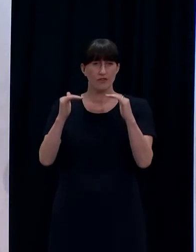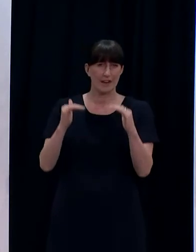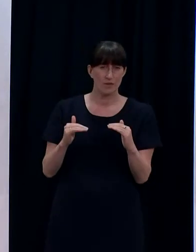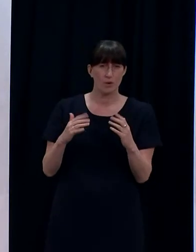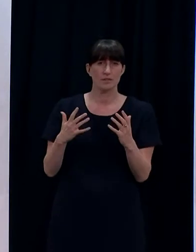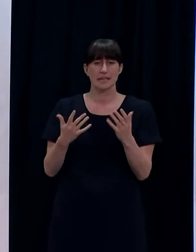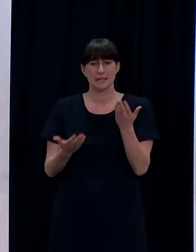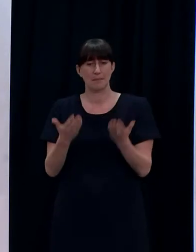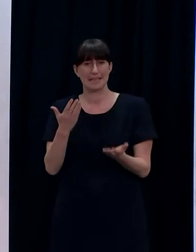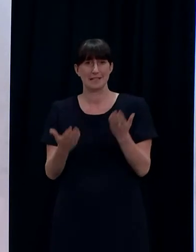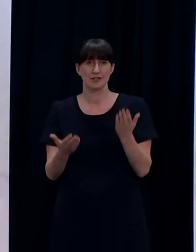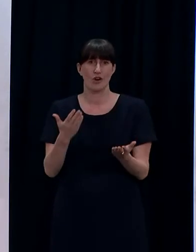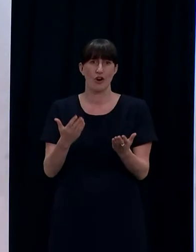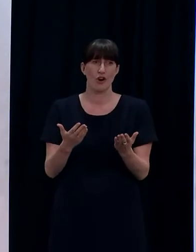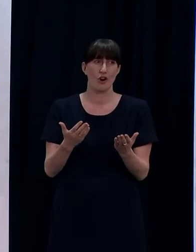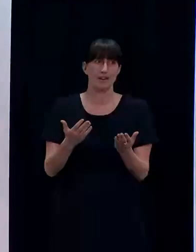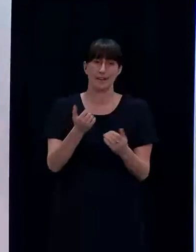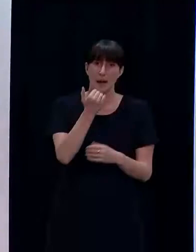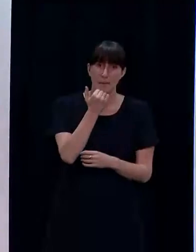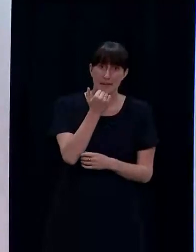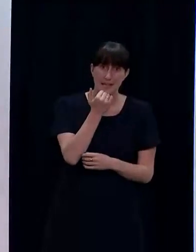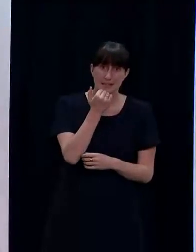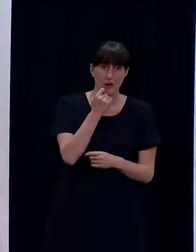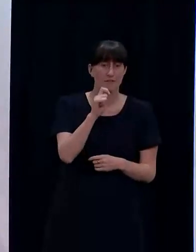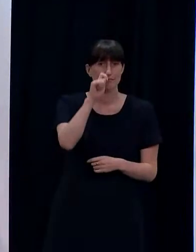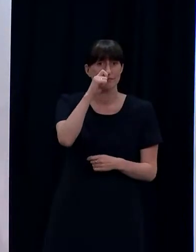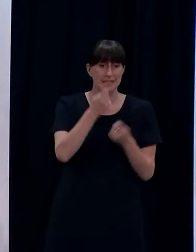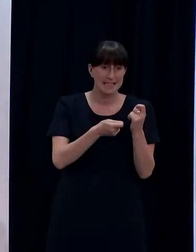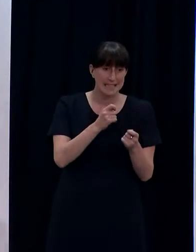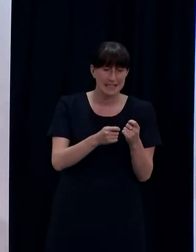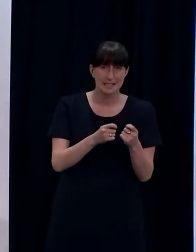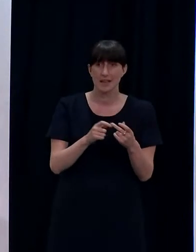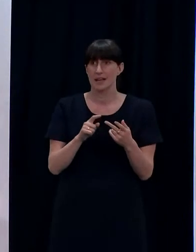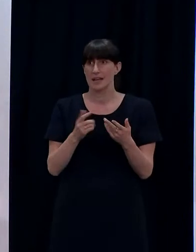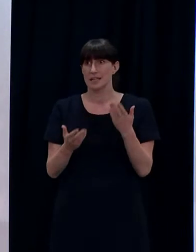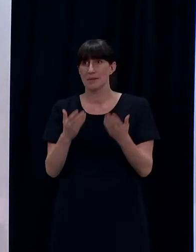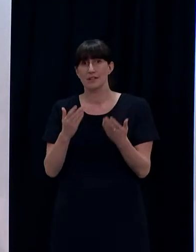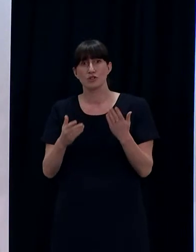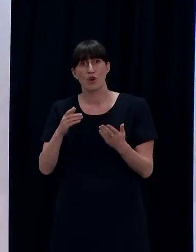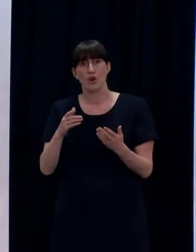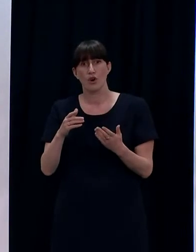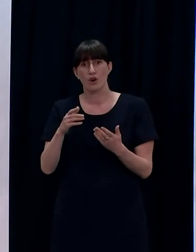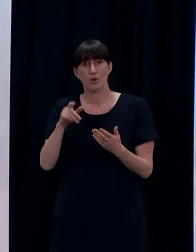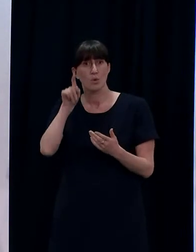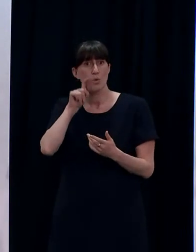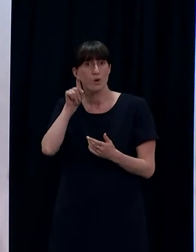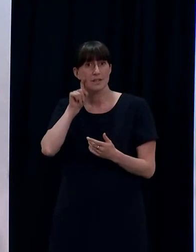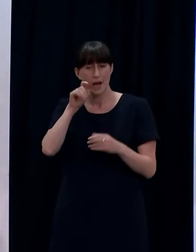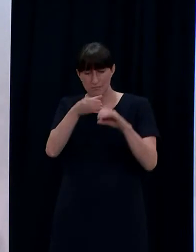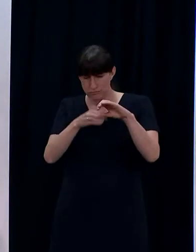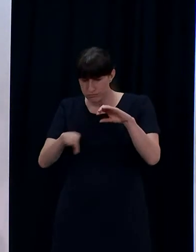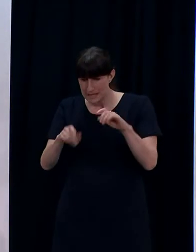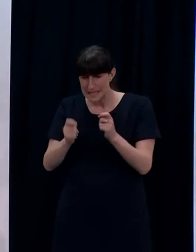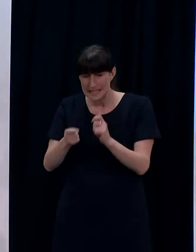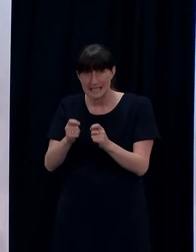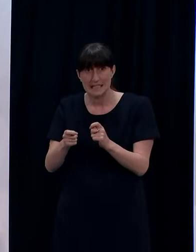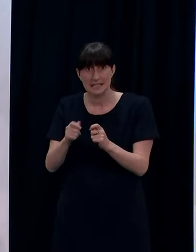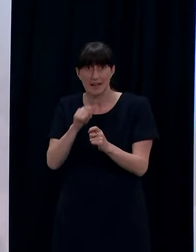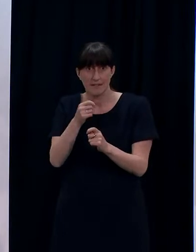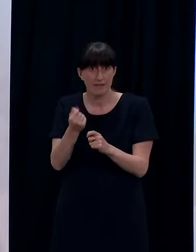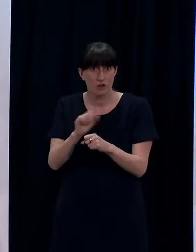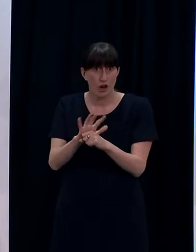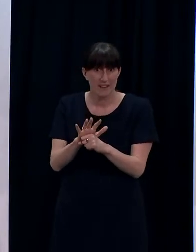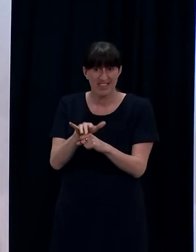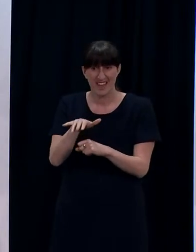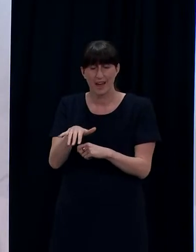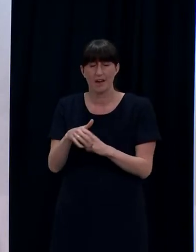making sure that all those contacts who had further testing to be done that testing has been done as well. So these are